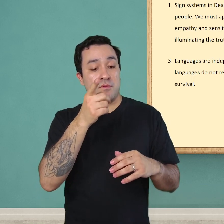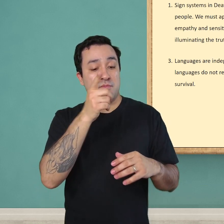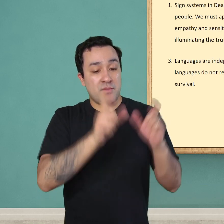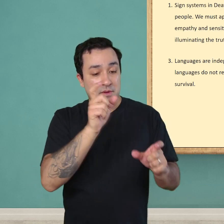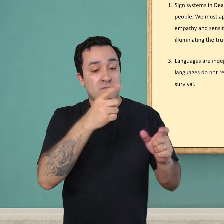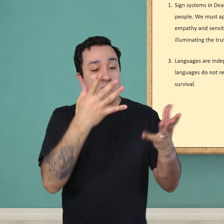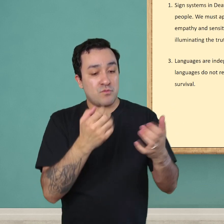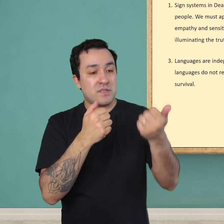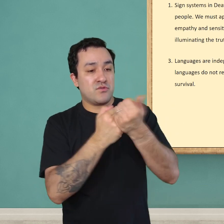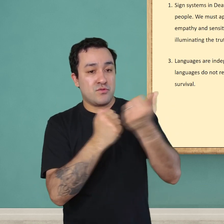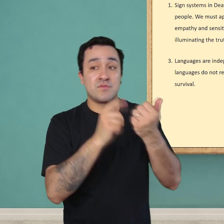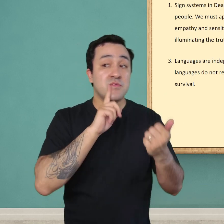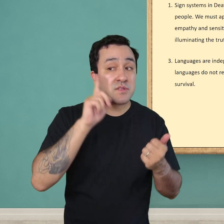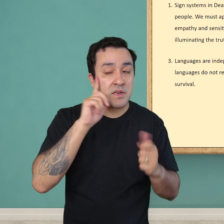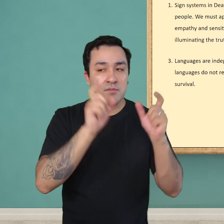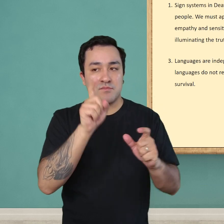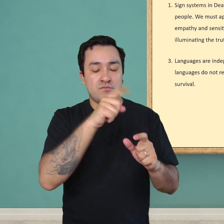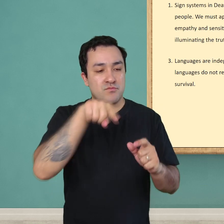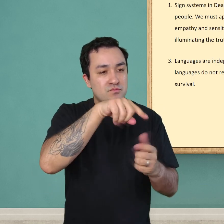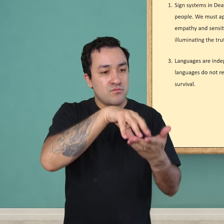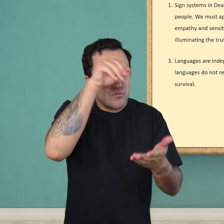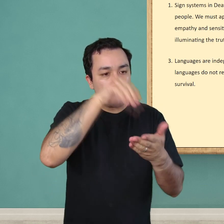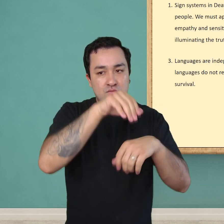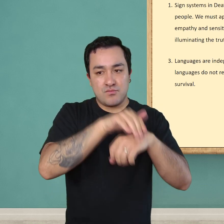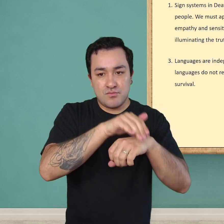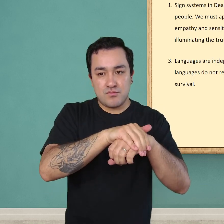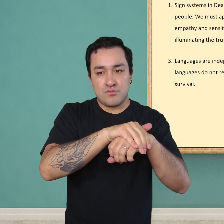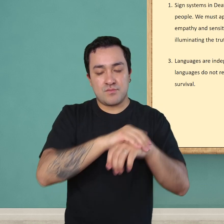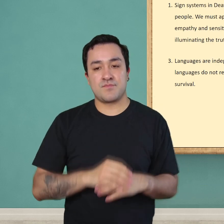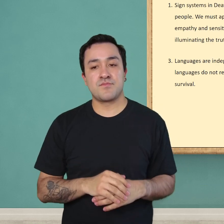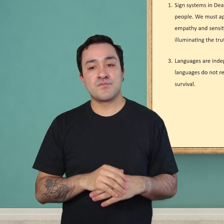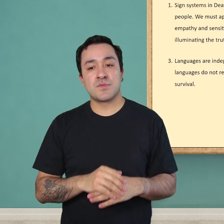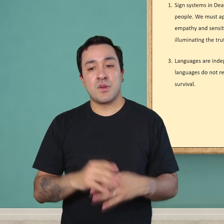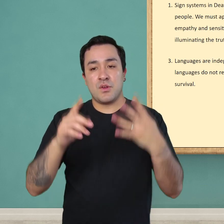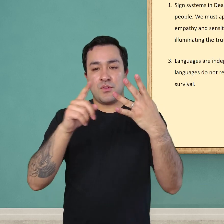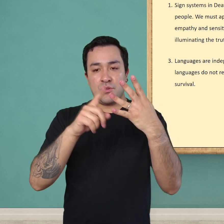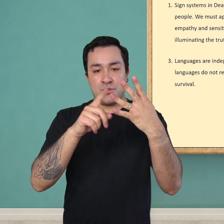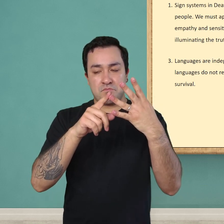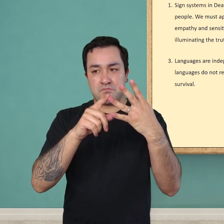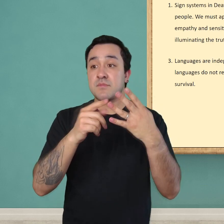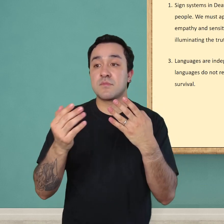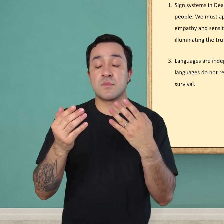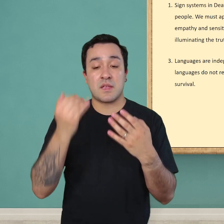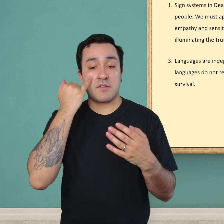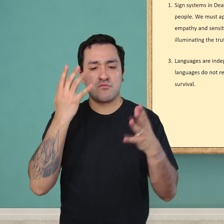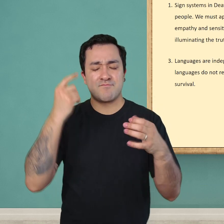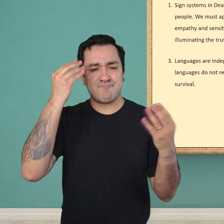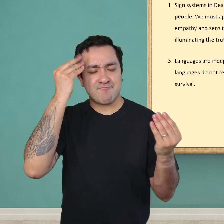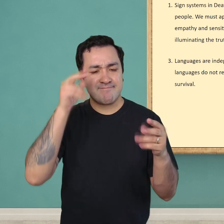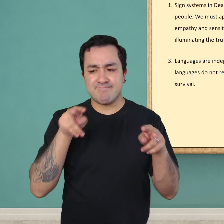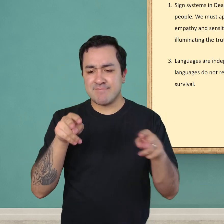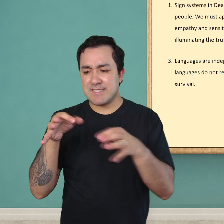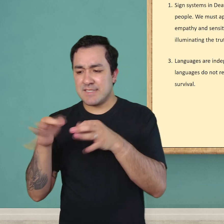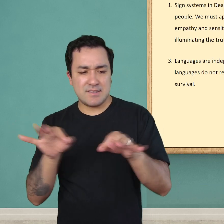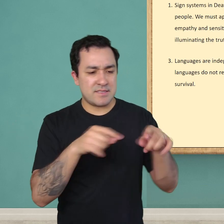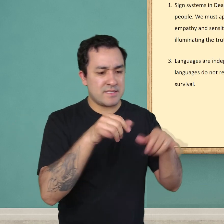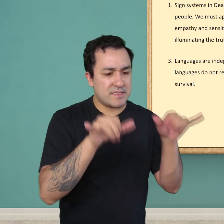They were often meant to support deaf students in their learning of a spoken language. Third, the easiest way to determine a